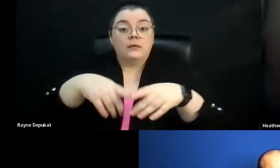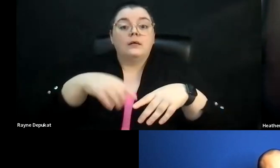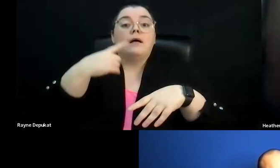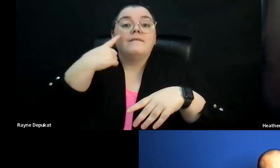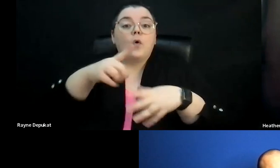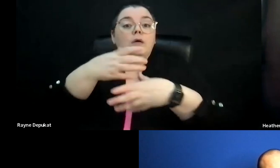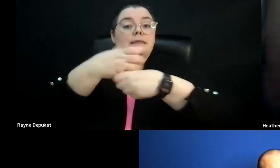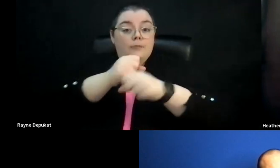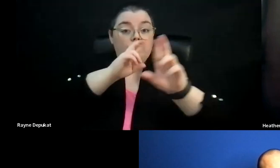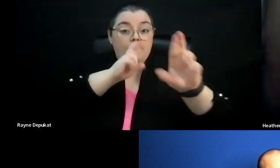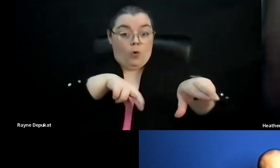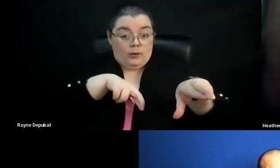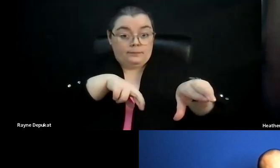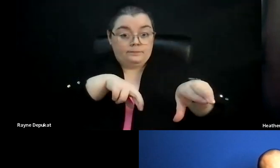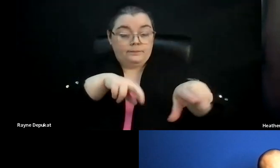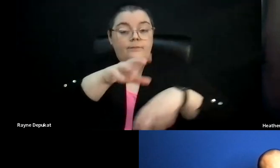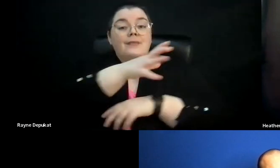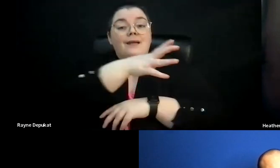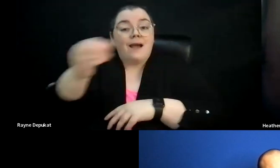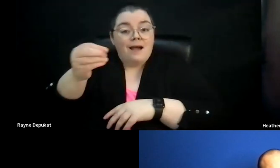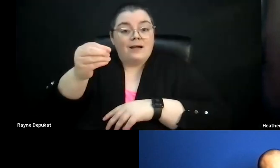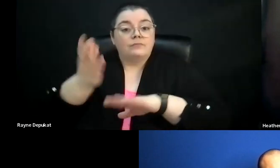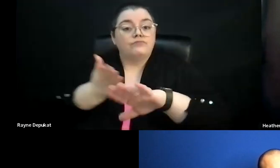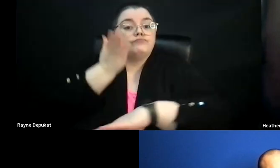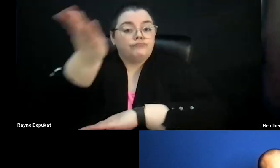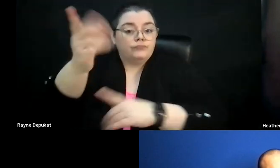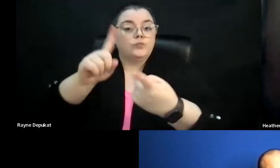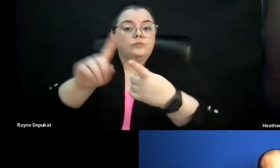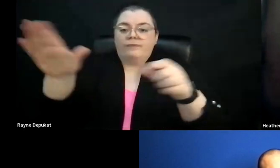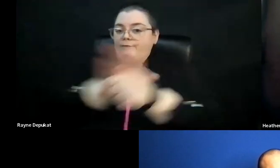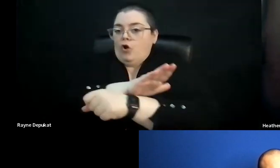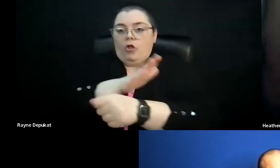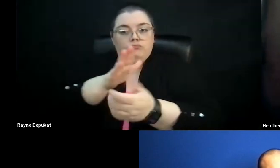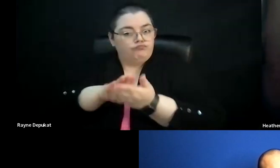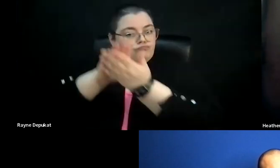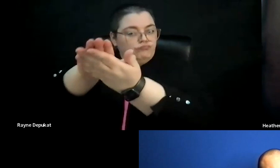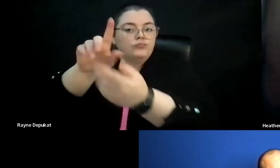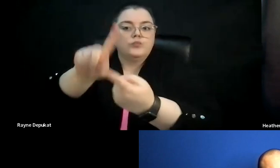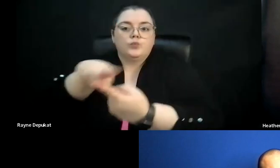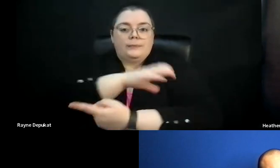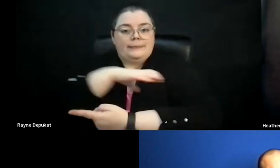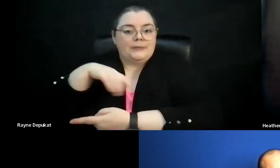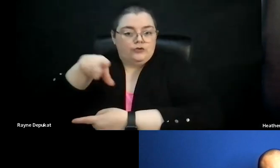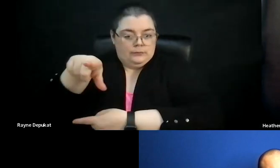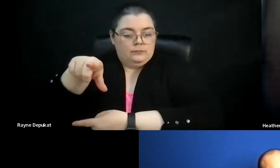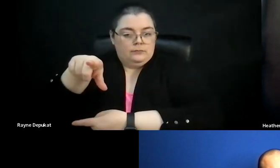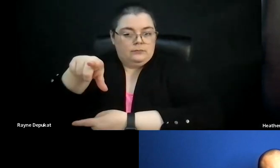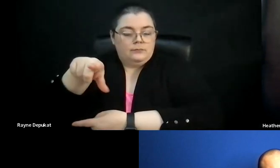the plan for the summarized report and for submitting the full document to the commission.